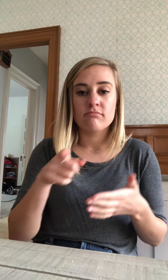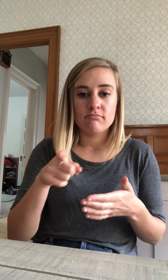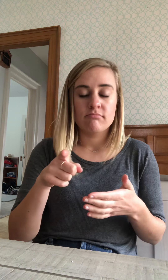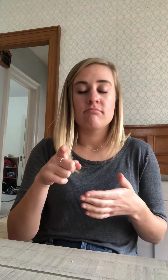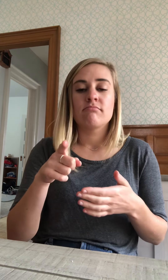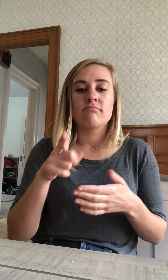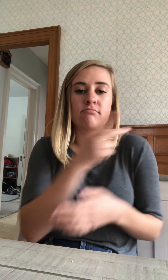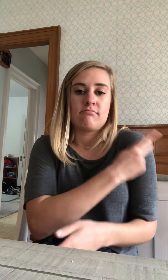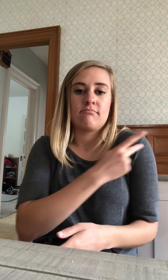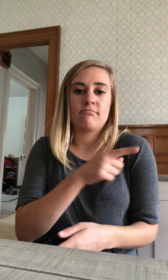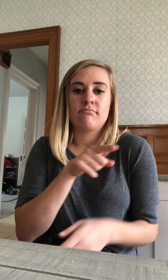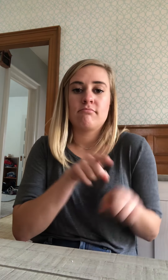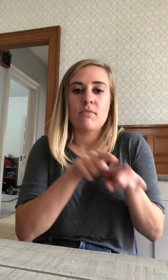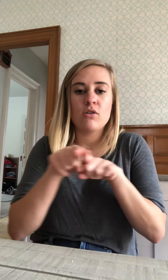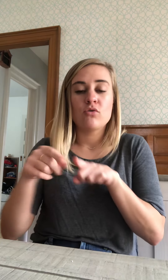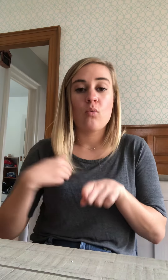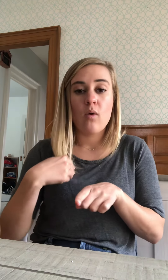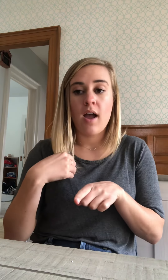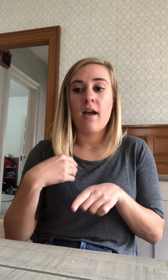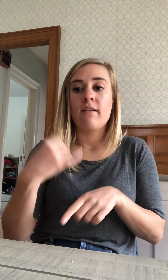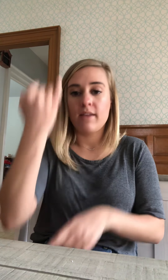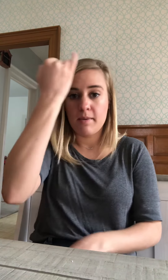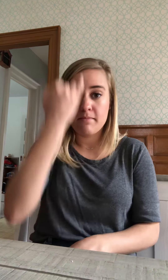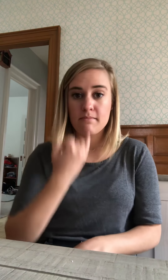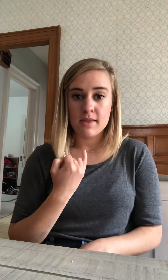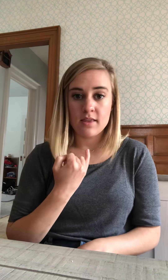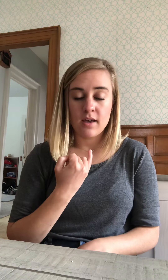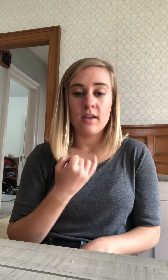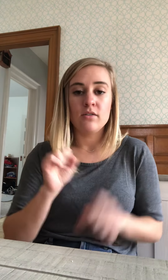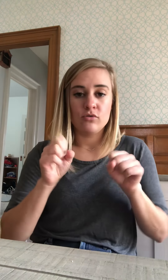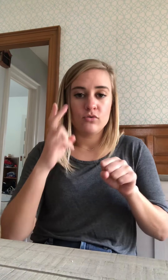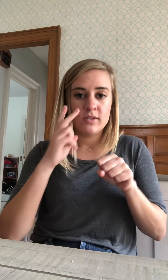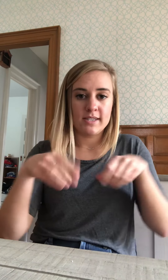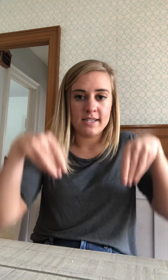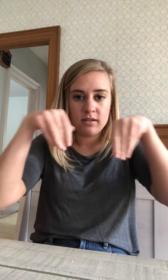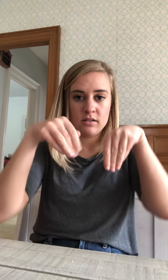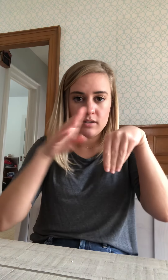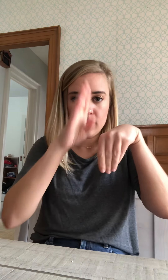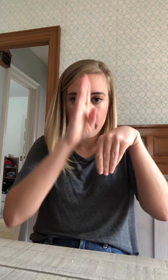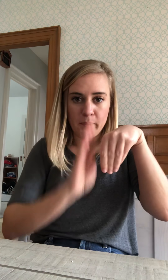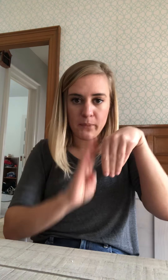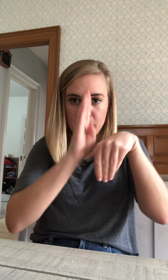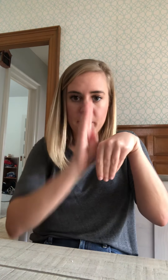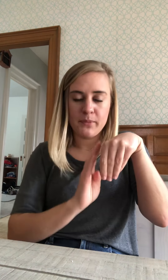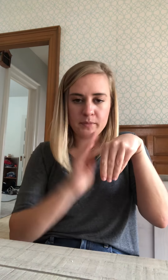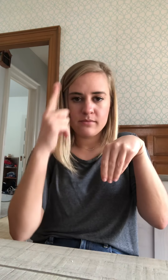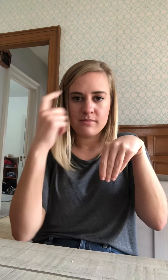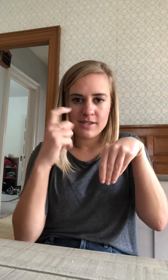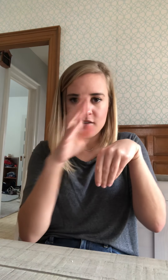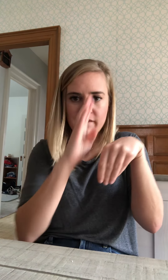a midline fracture. You see there's space between the teeth, and that is because there's a fracture that goes right down the palate